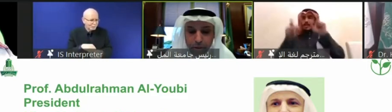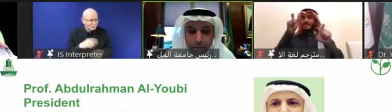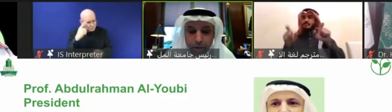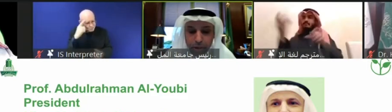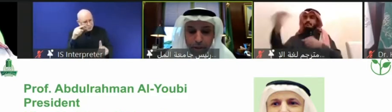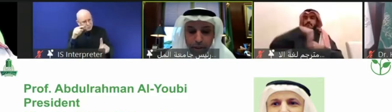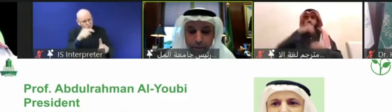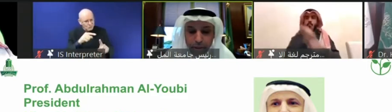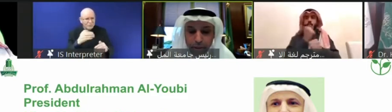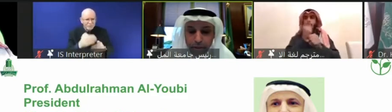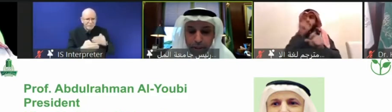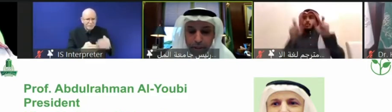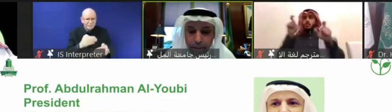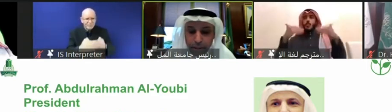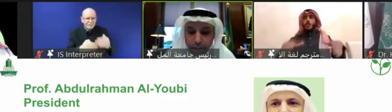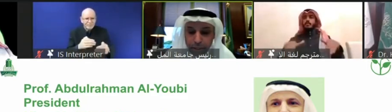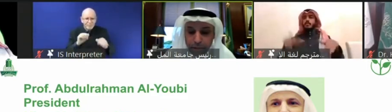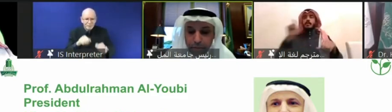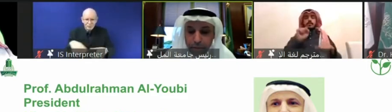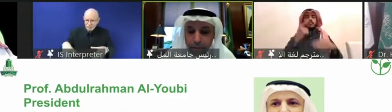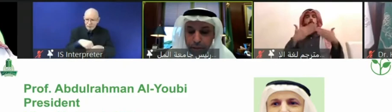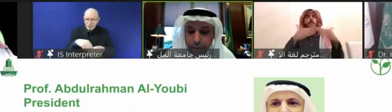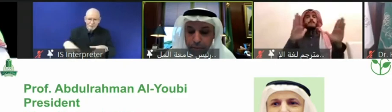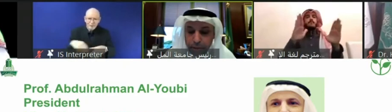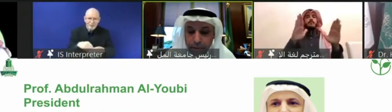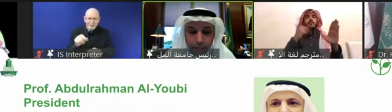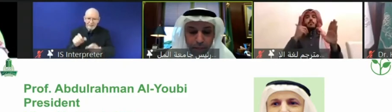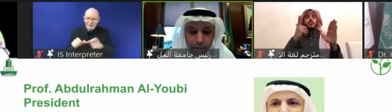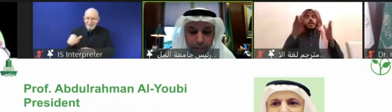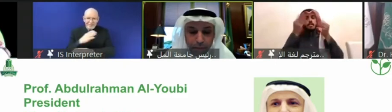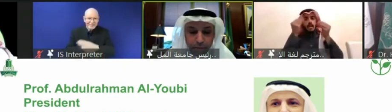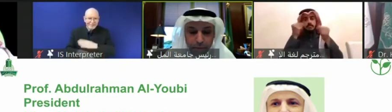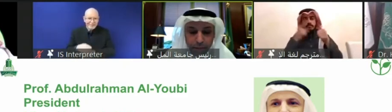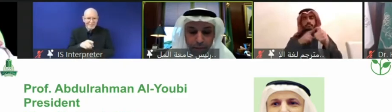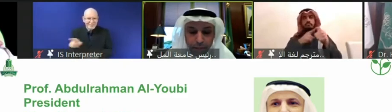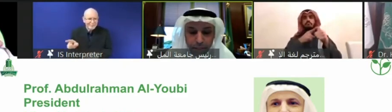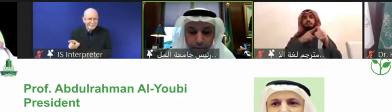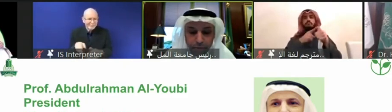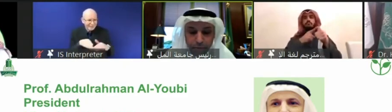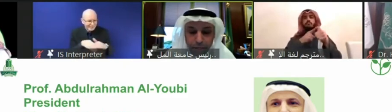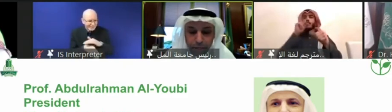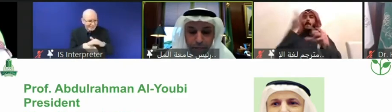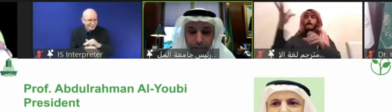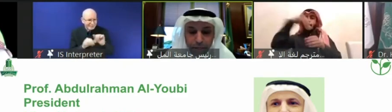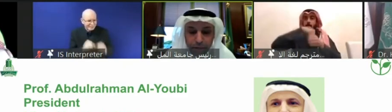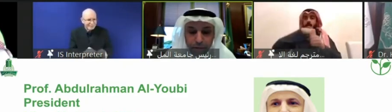through accessible education, employing them inside the university and